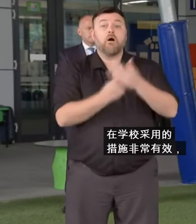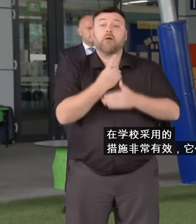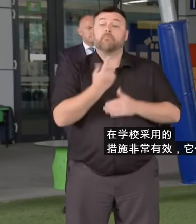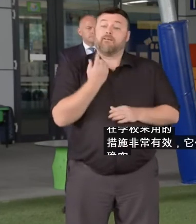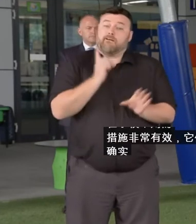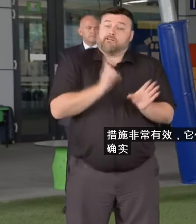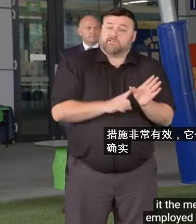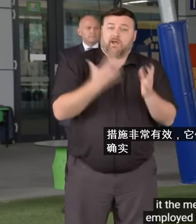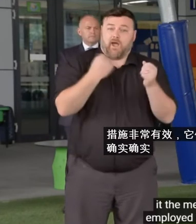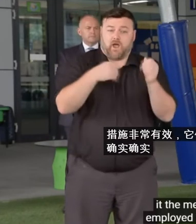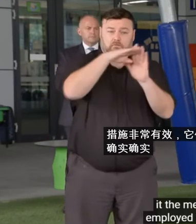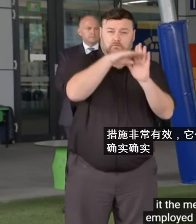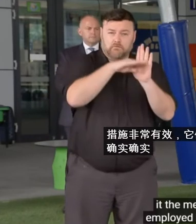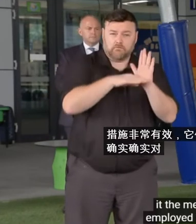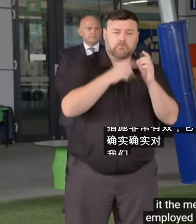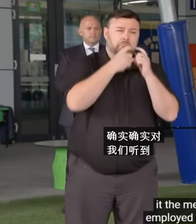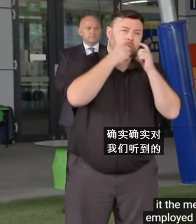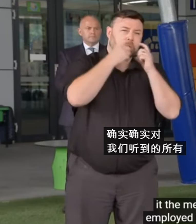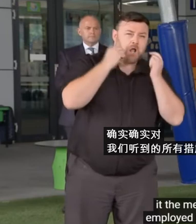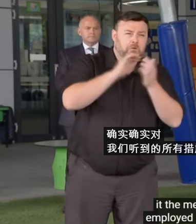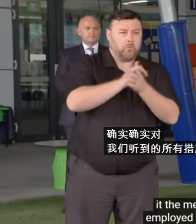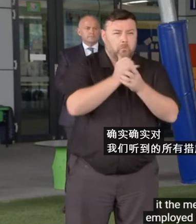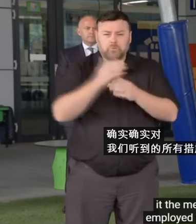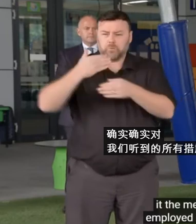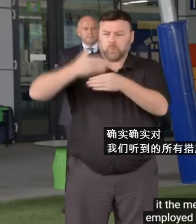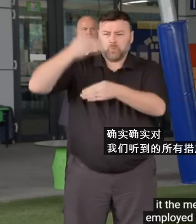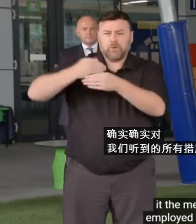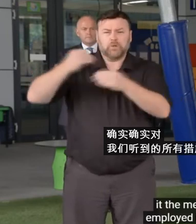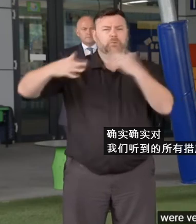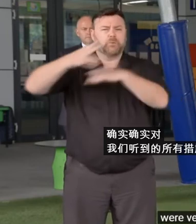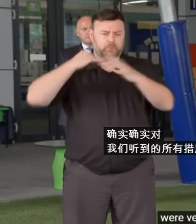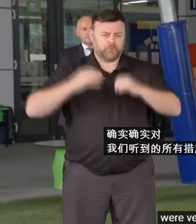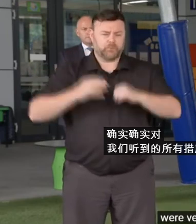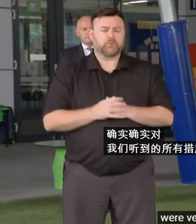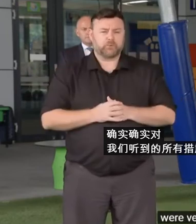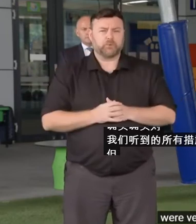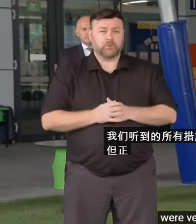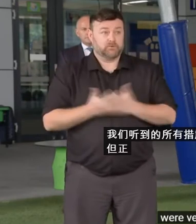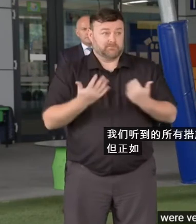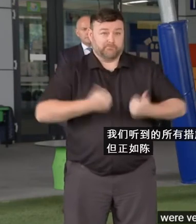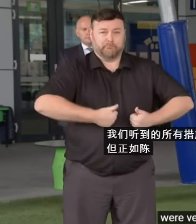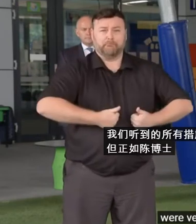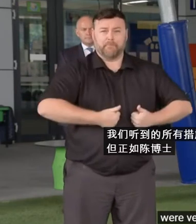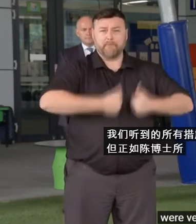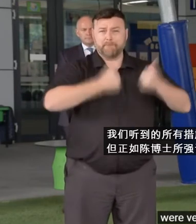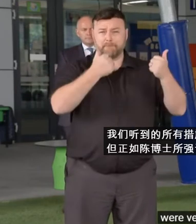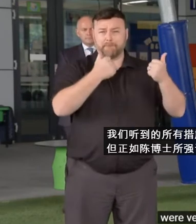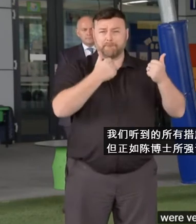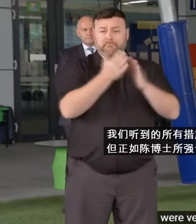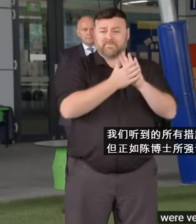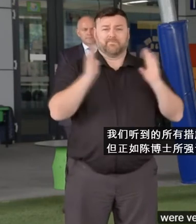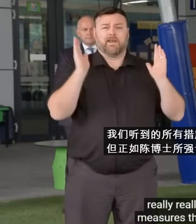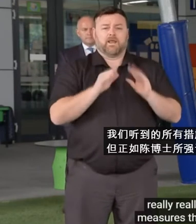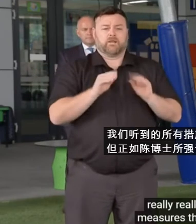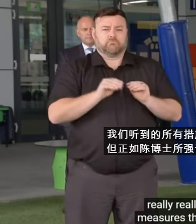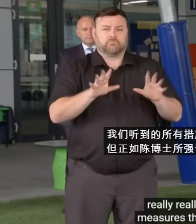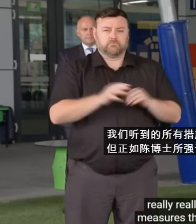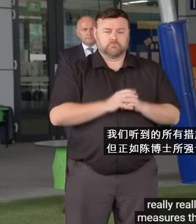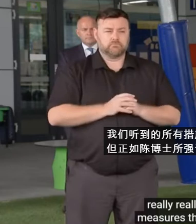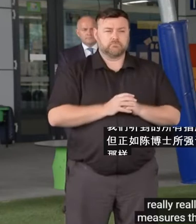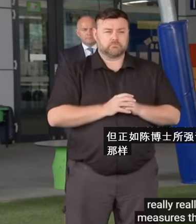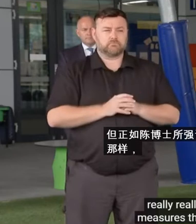effective. They really, really do work, all of the measures that we've heard about today. But as Dr. Chant has